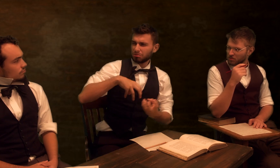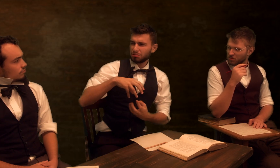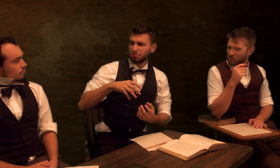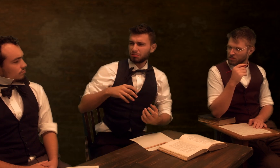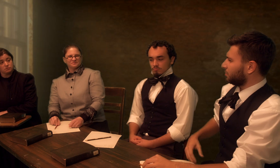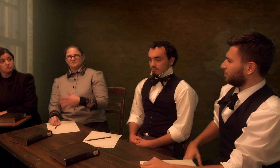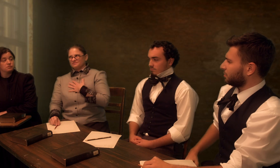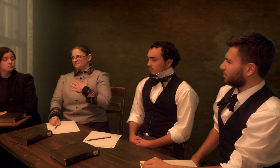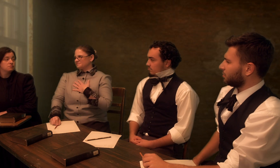Ugh.